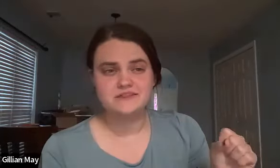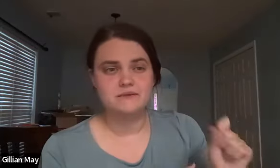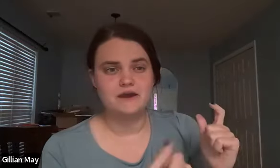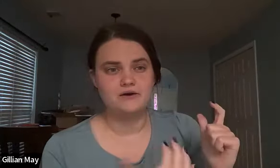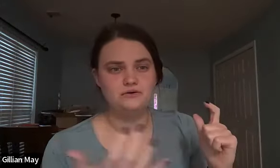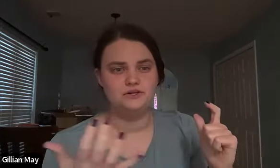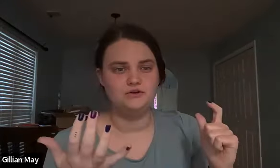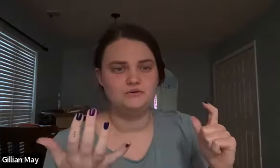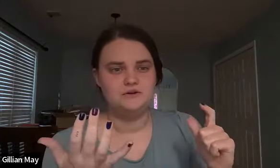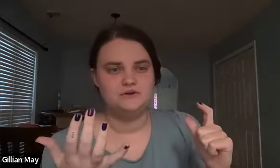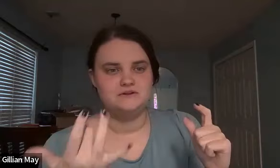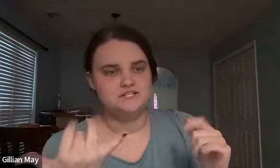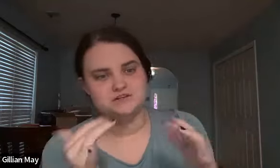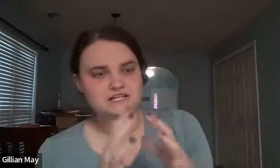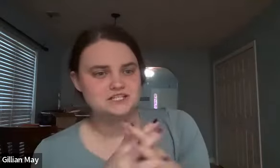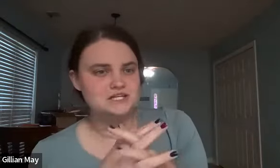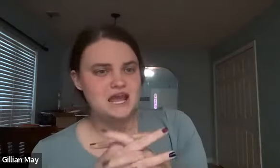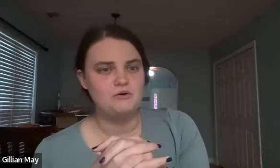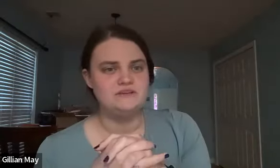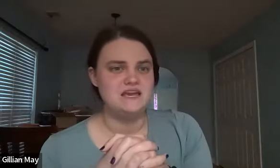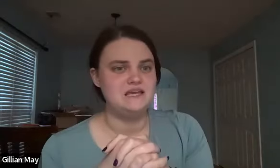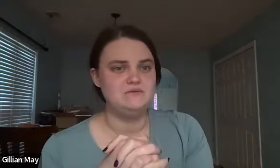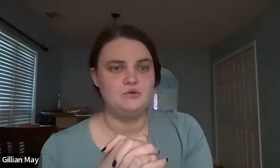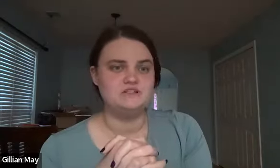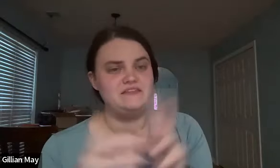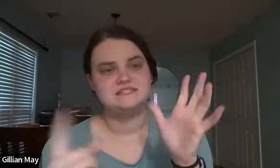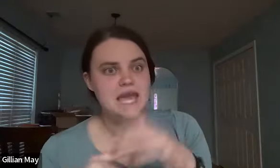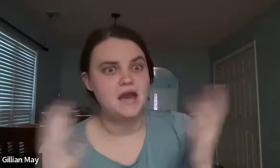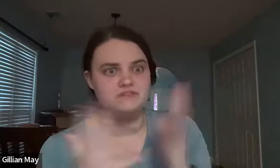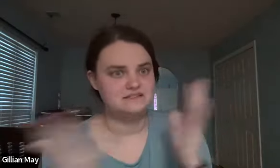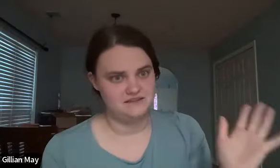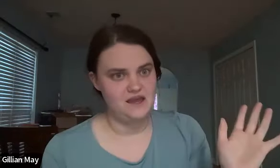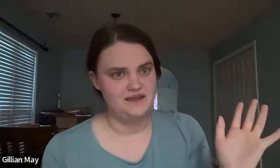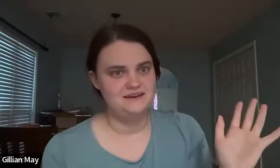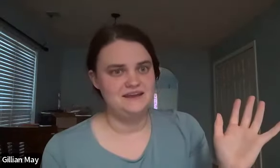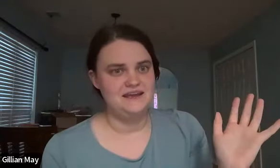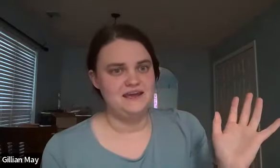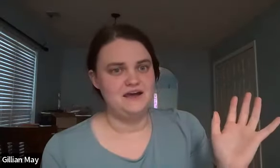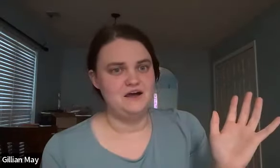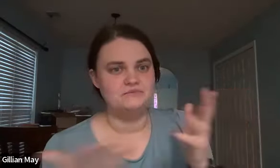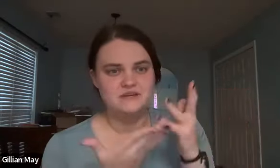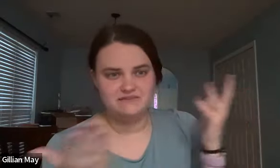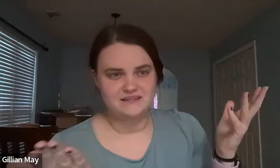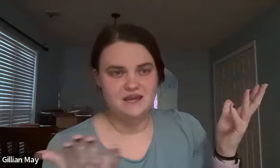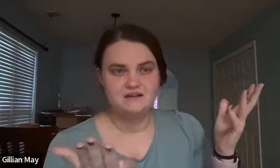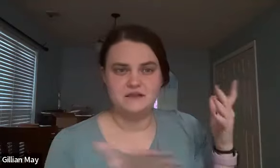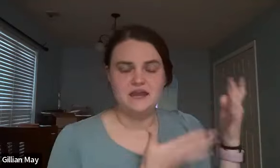think about how, the generation now will be saying like words like that's cap, things like that. And that's kind of like how it